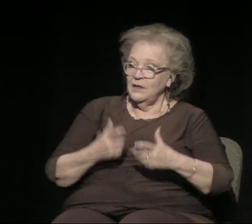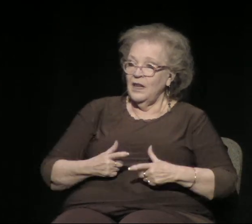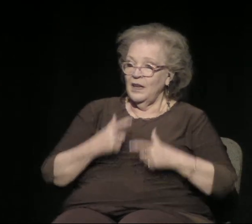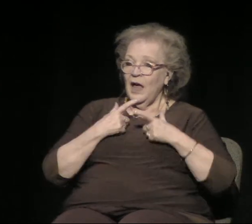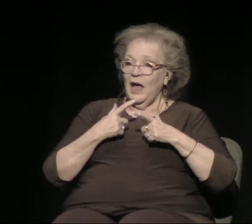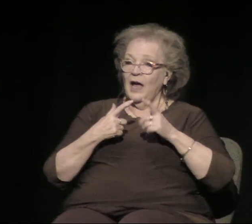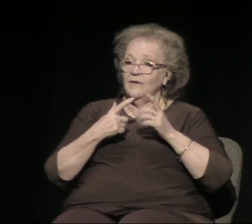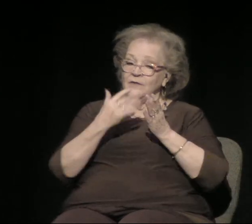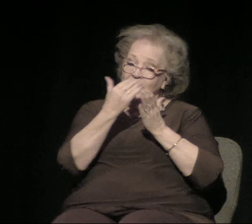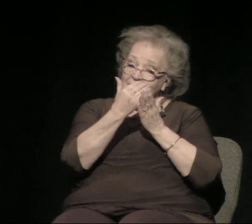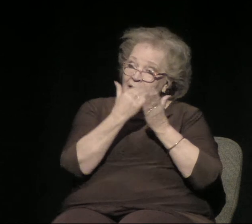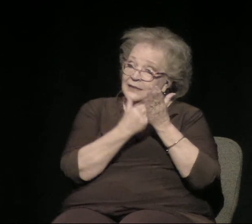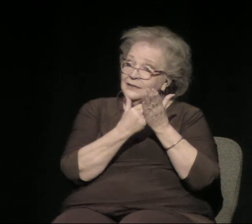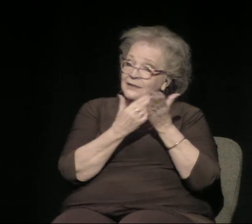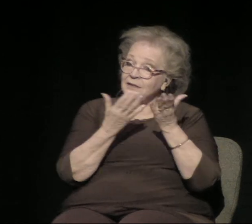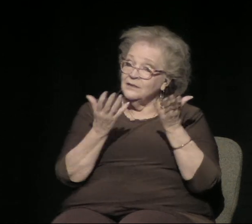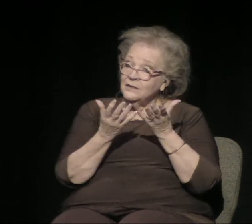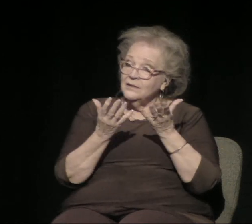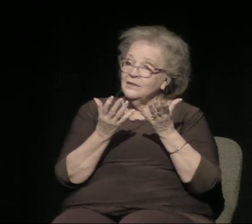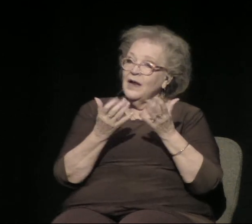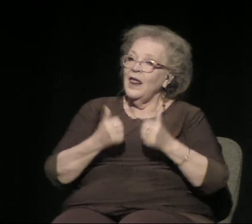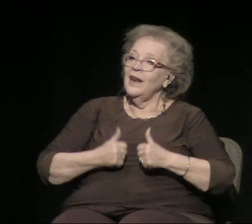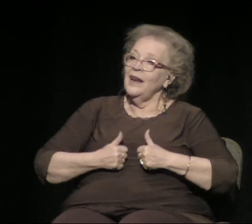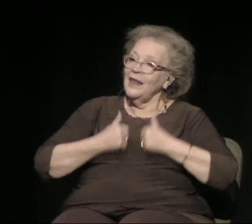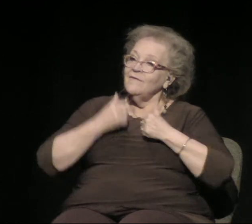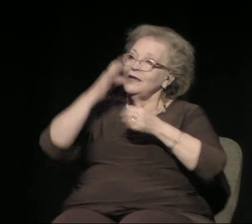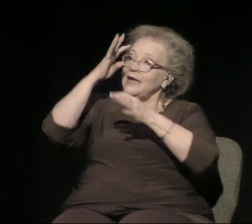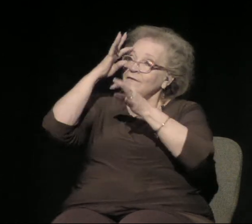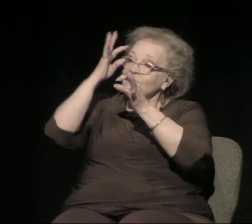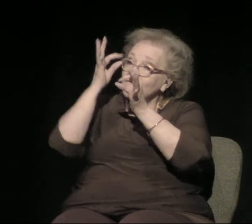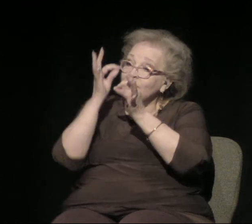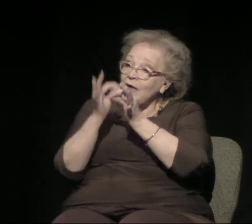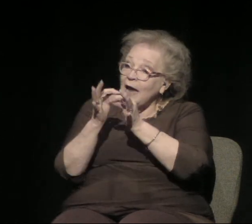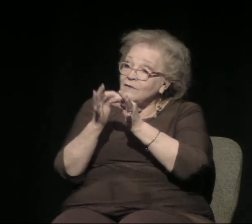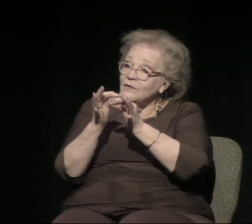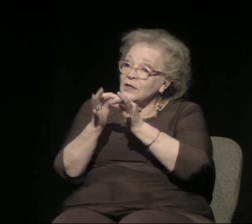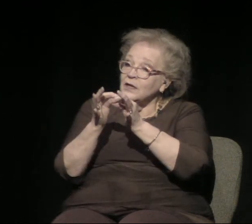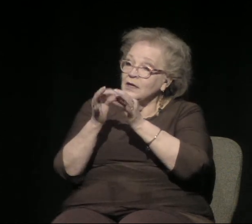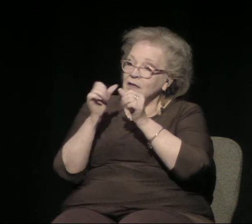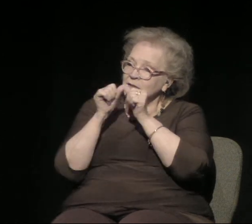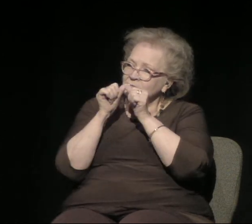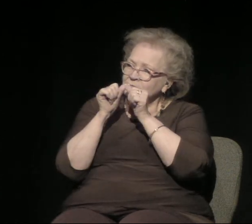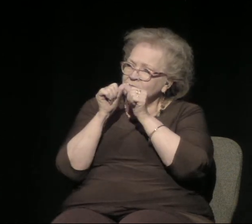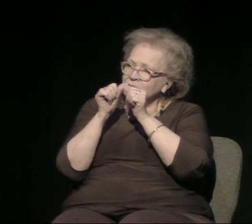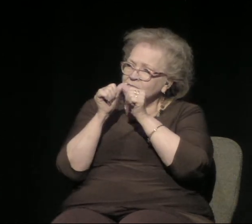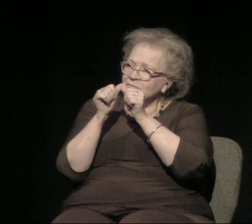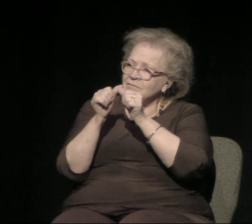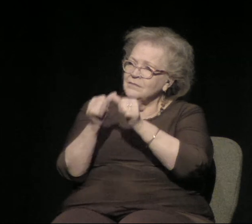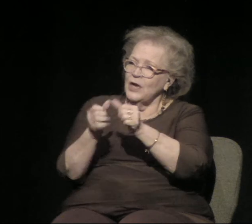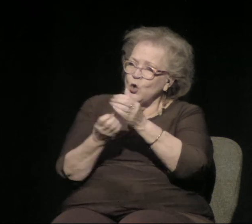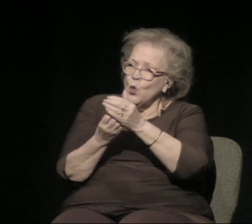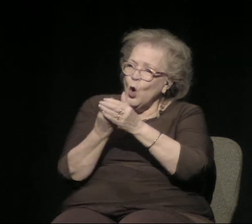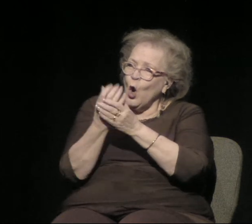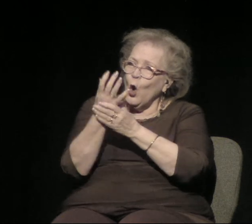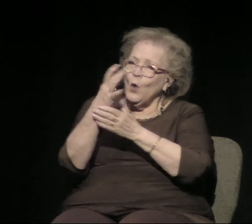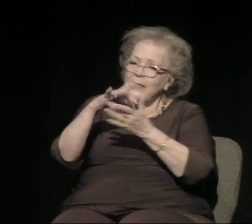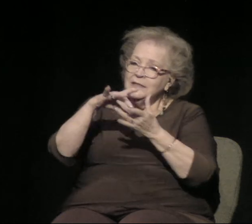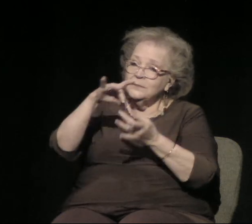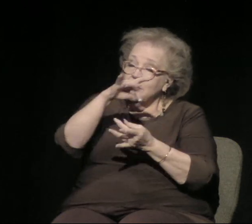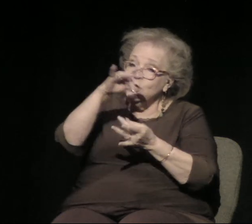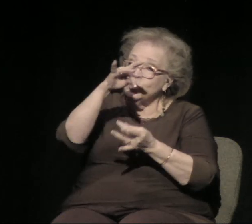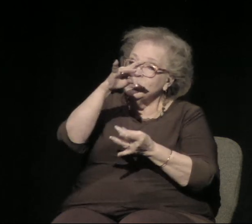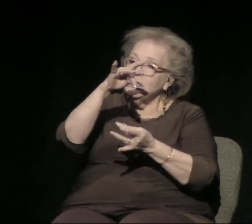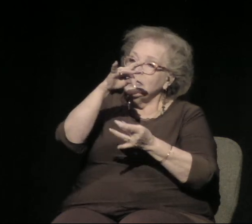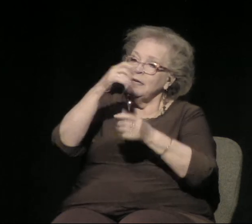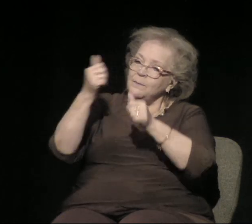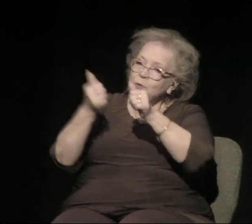up front in our passage is this, that when it comes to living faithfully over the long haul, when it comes to growing spiritually and